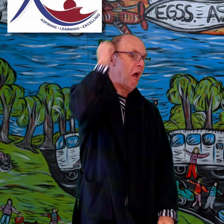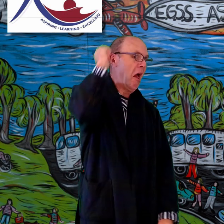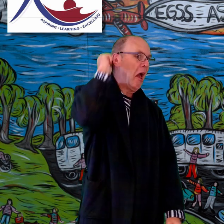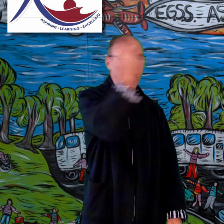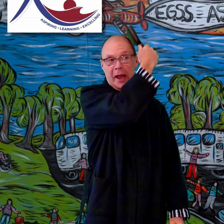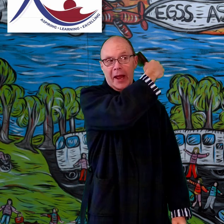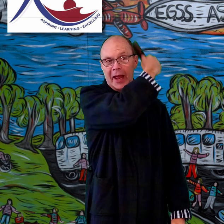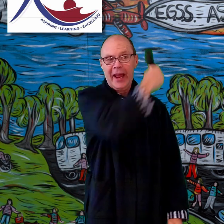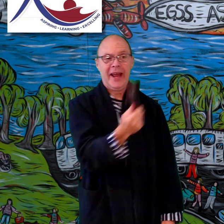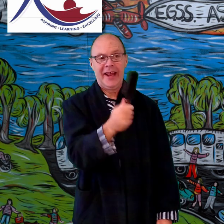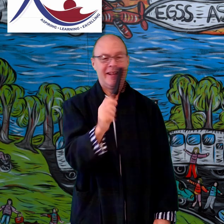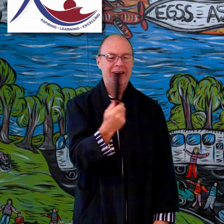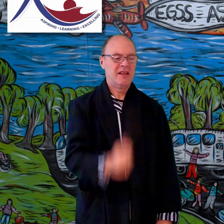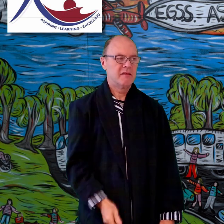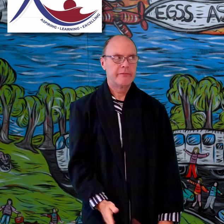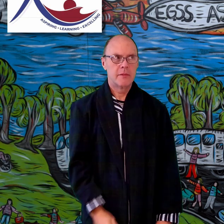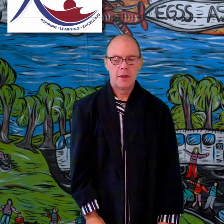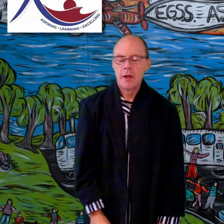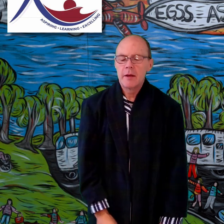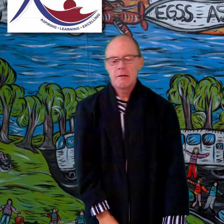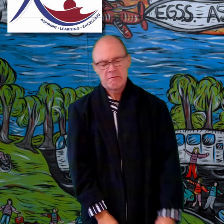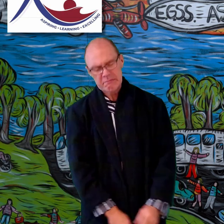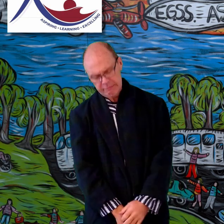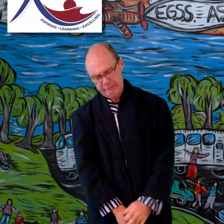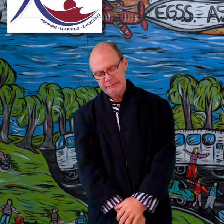Oh, very good, makes such a difference.